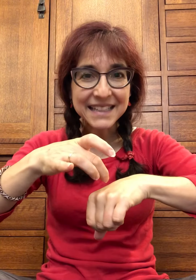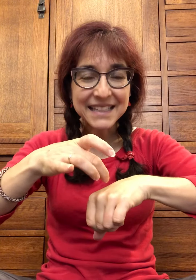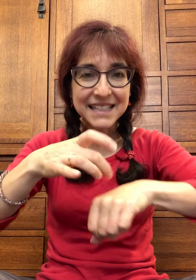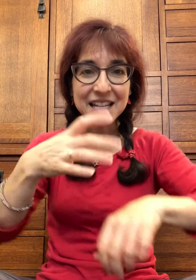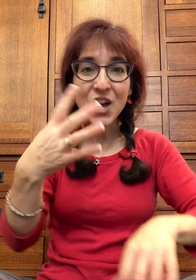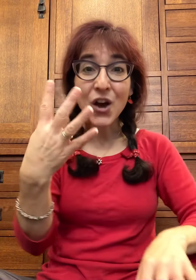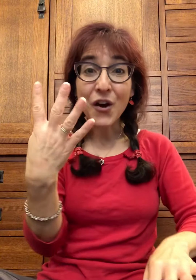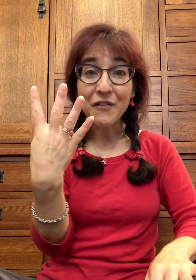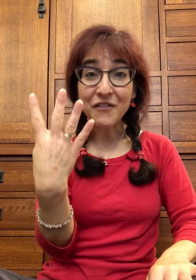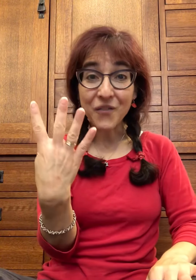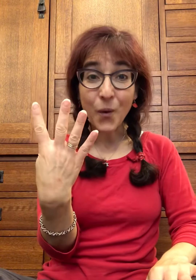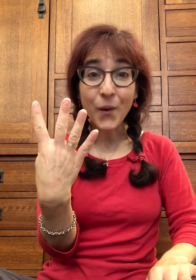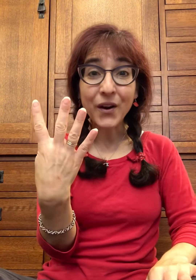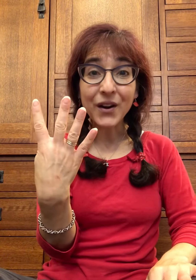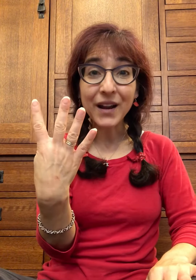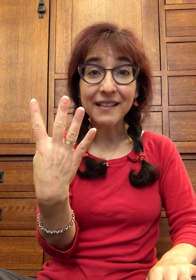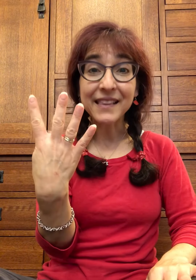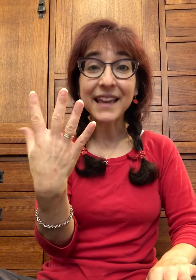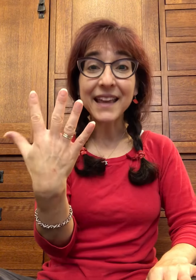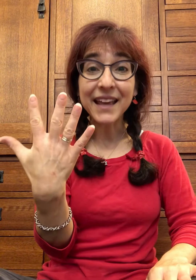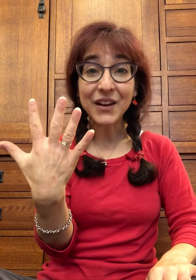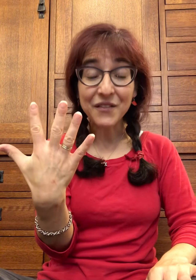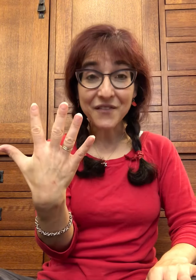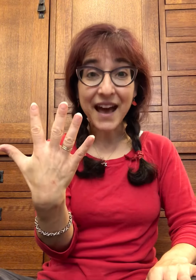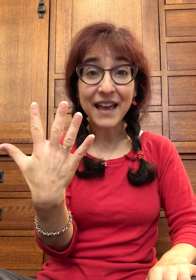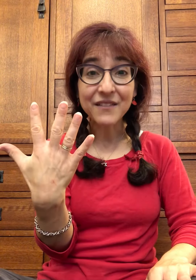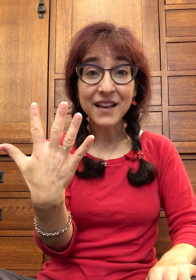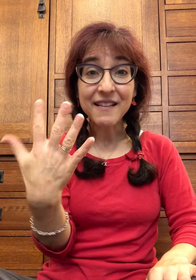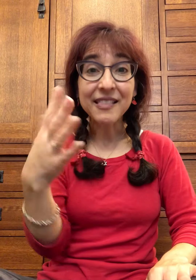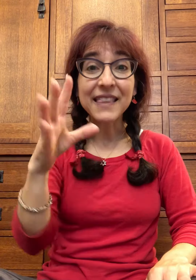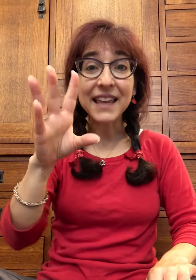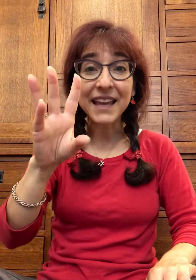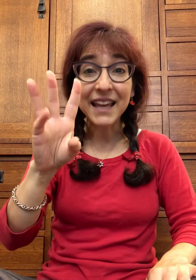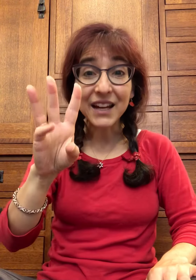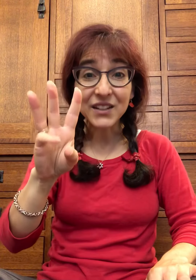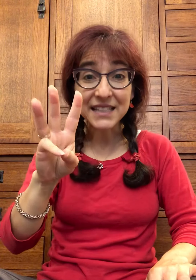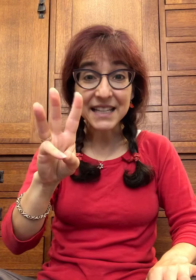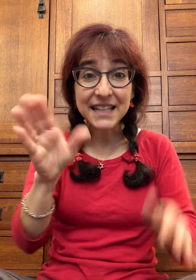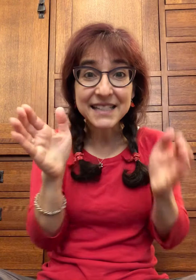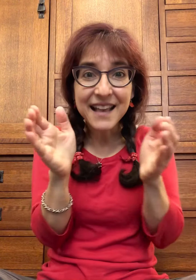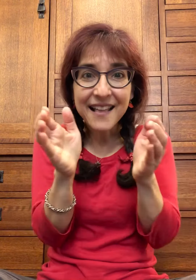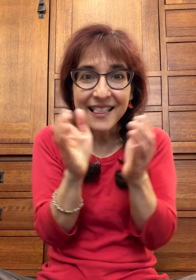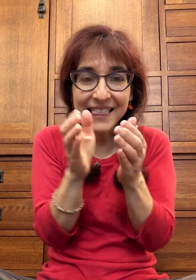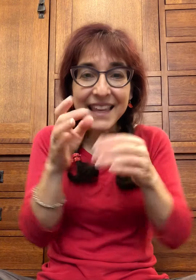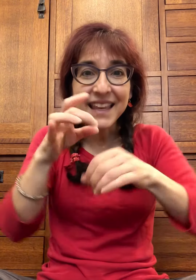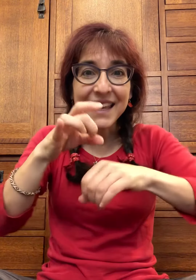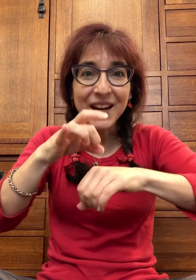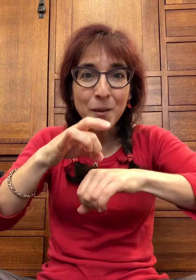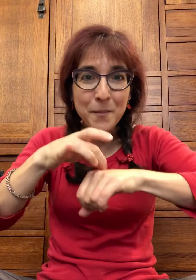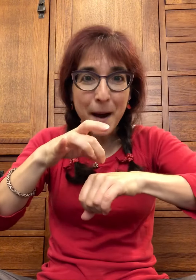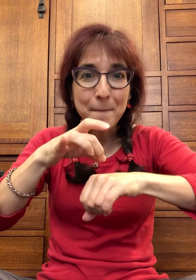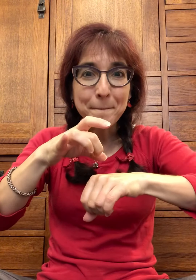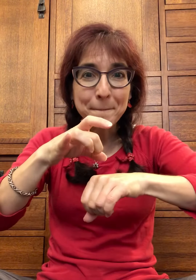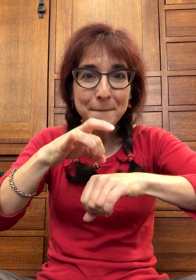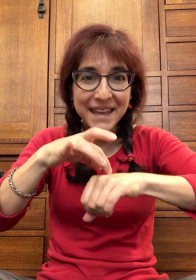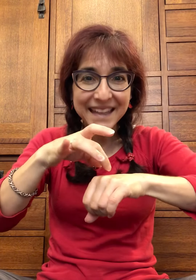pumpkins. Four little, five little, six little